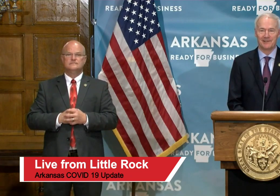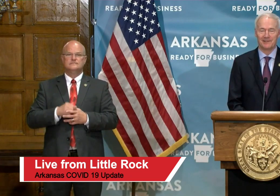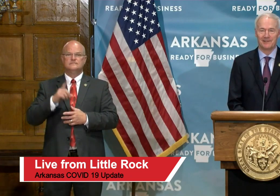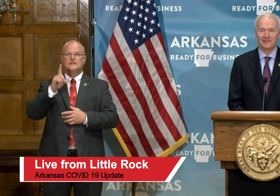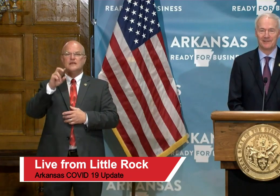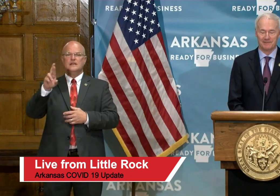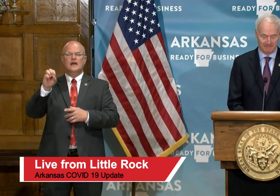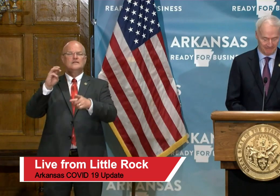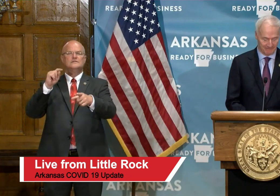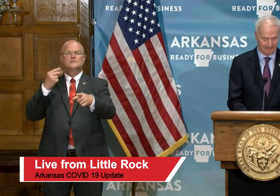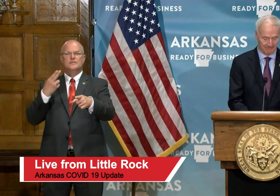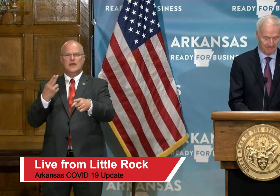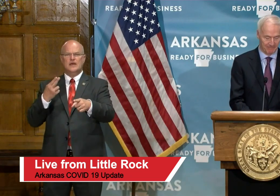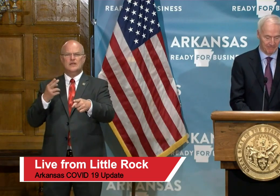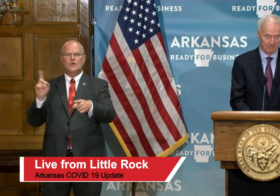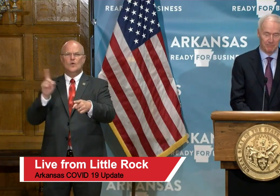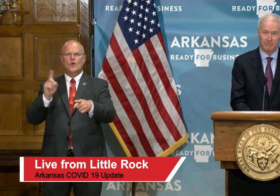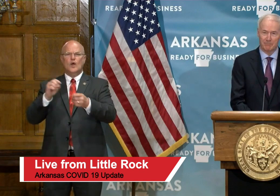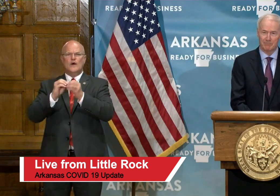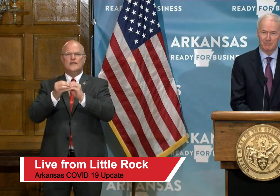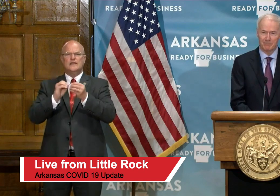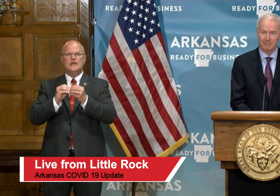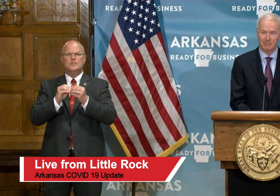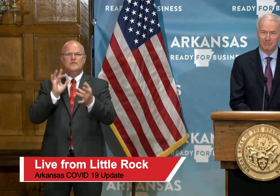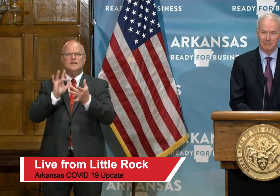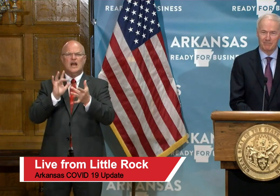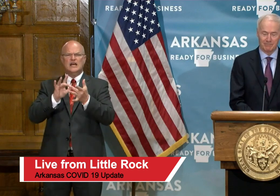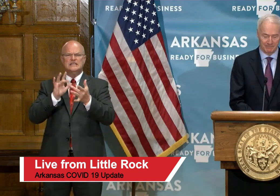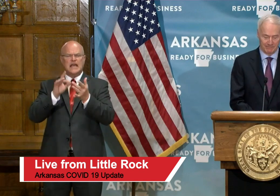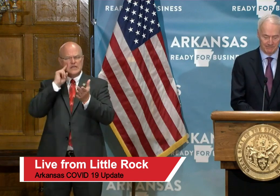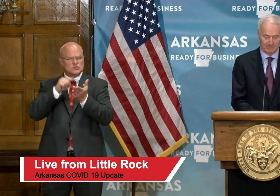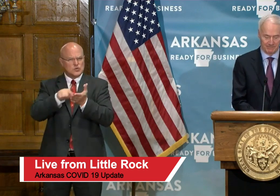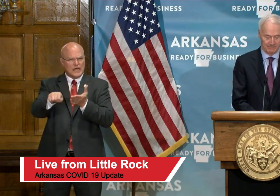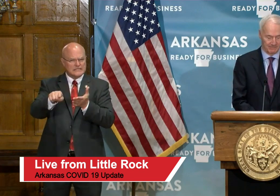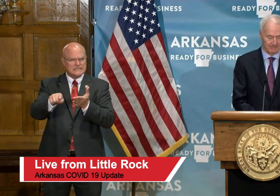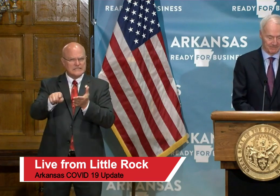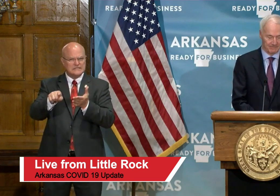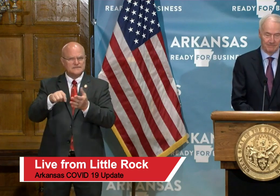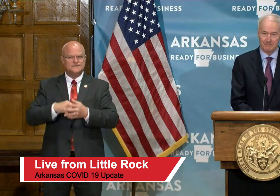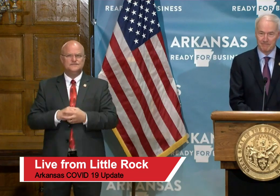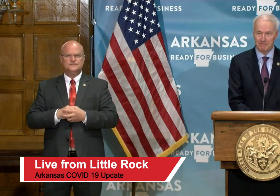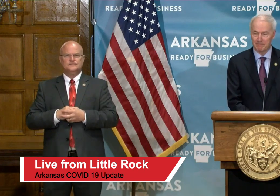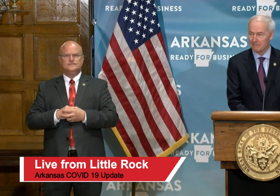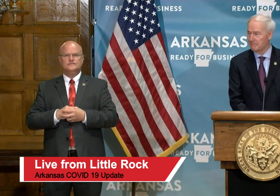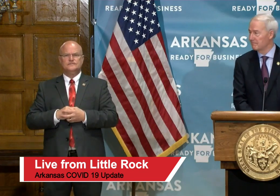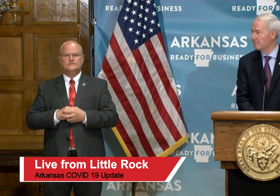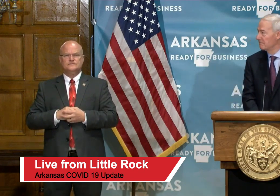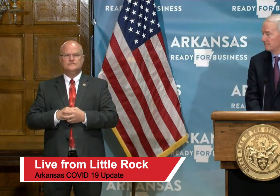Dr. Smith, where are we at in the number of contact tracers?